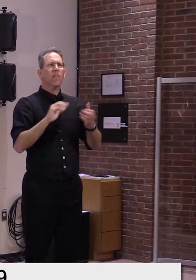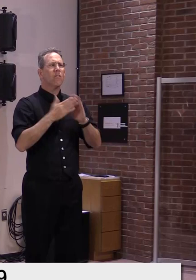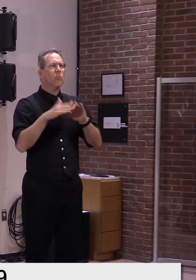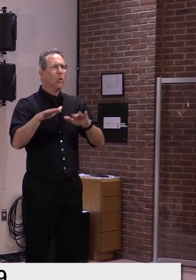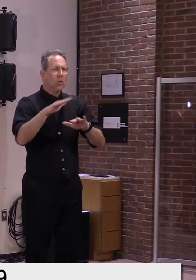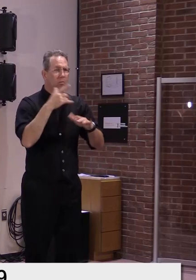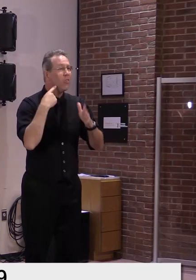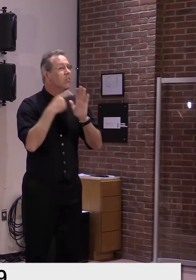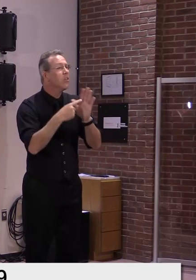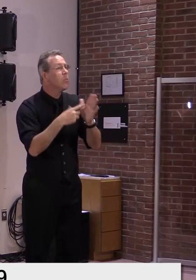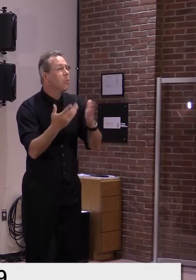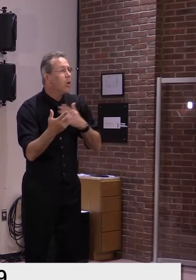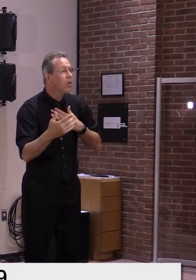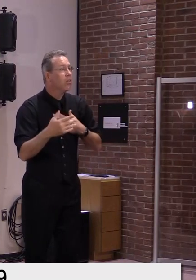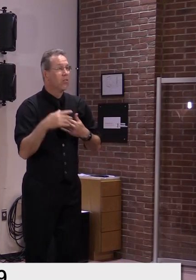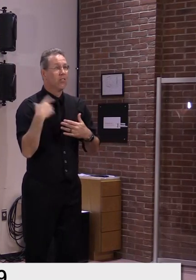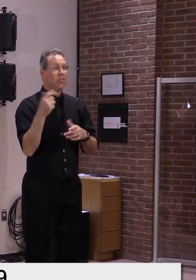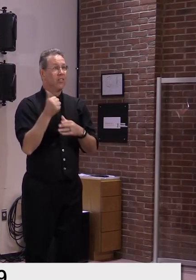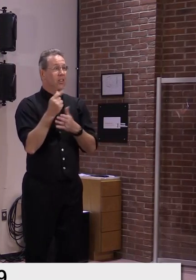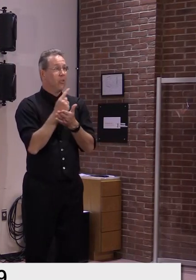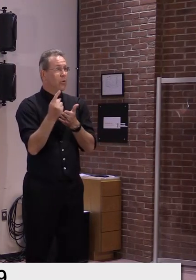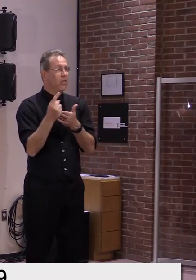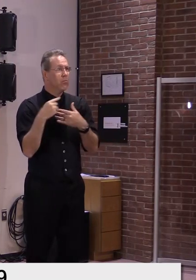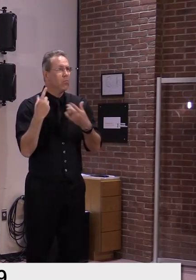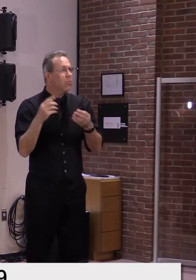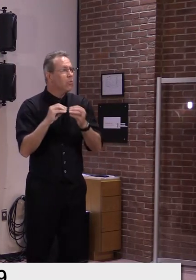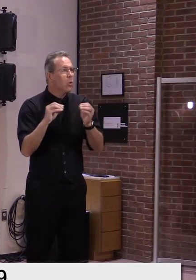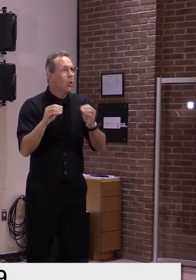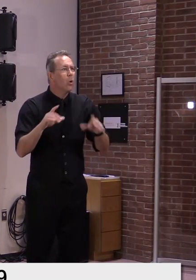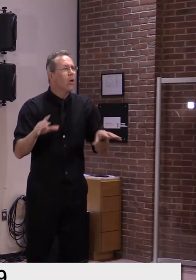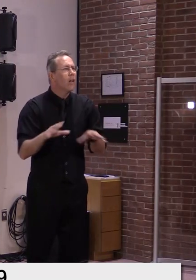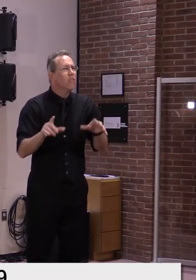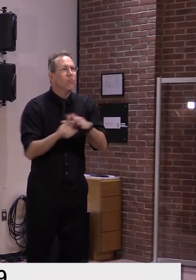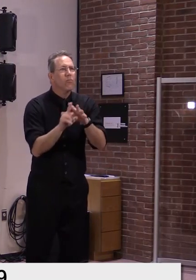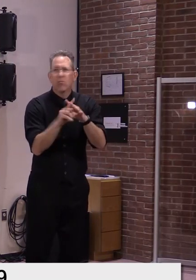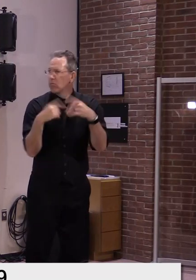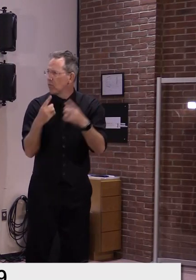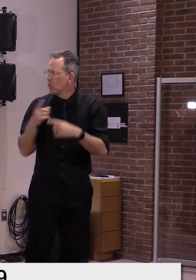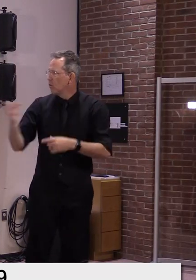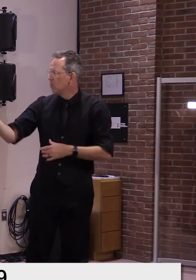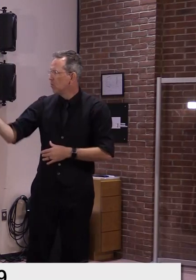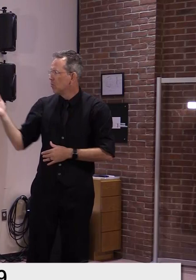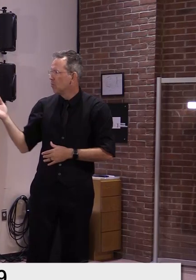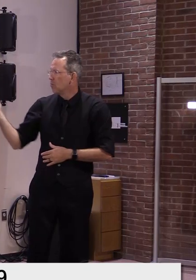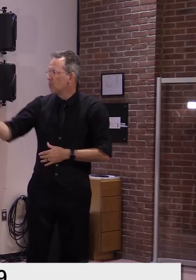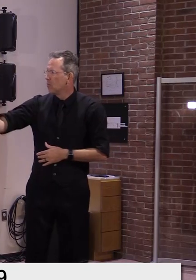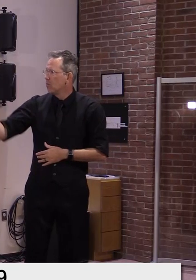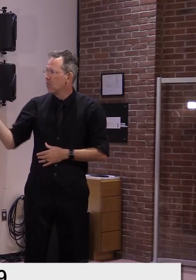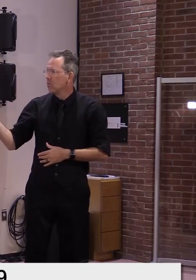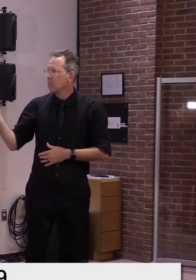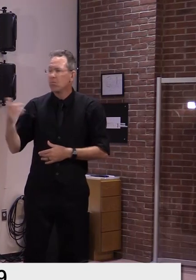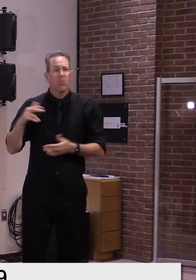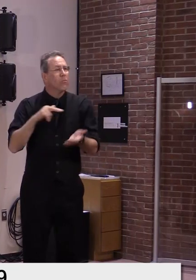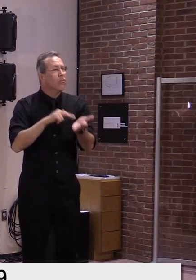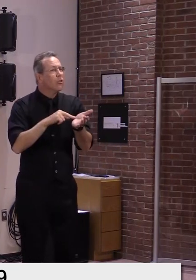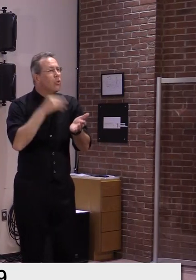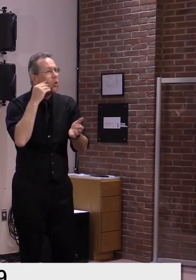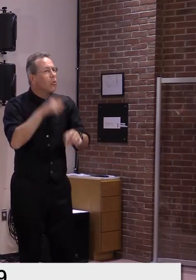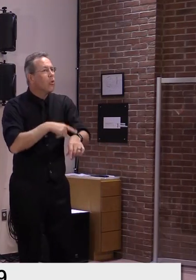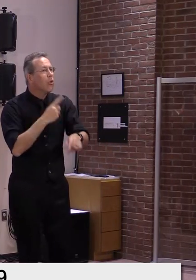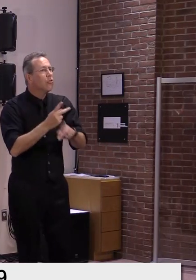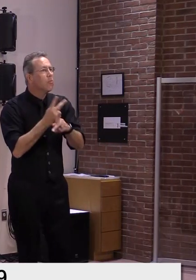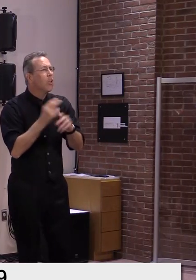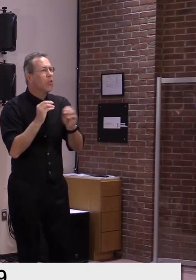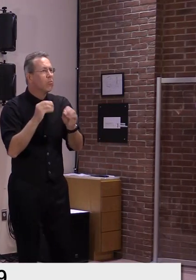week in a row, there are currently no active outbreaks in a long-term care facility in Vermont, and we haven't reported a case in a resident at